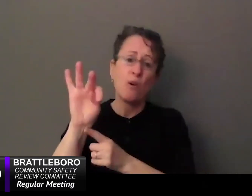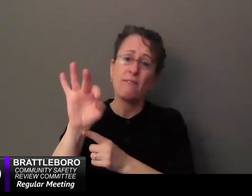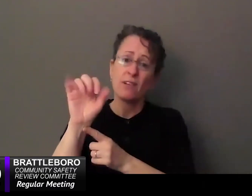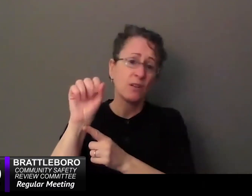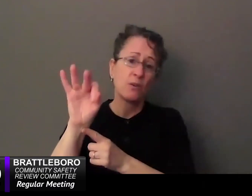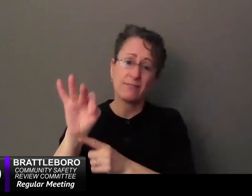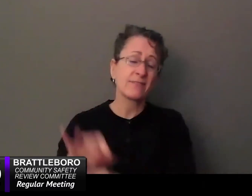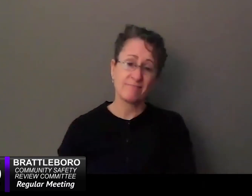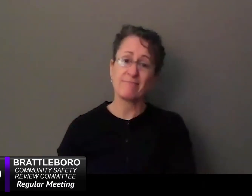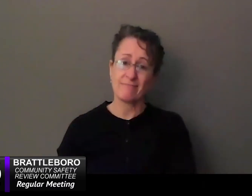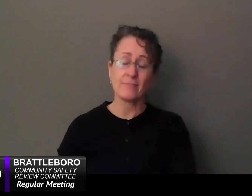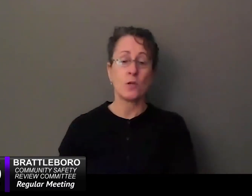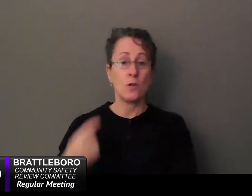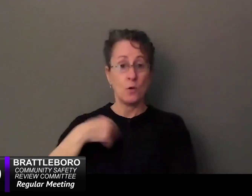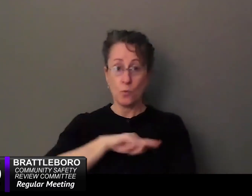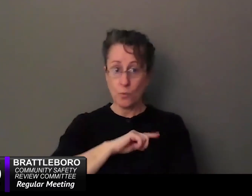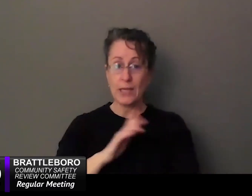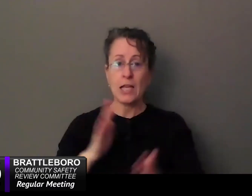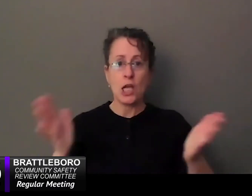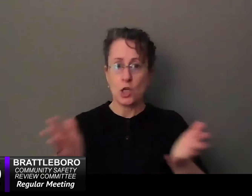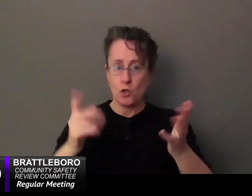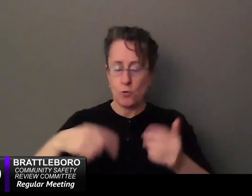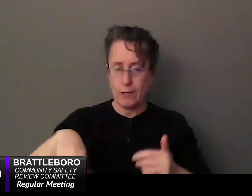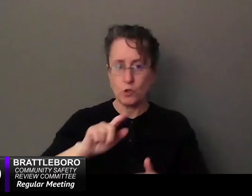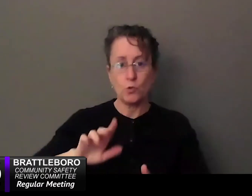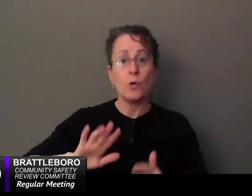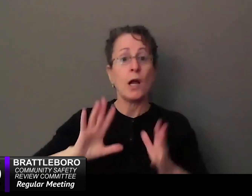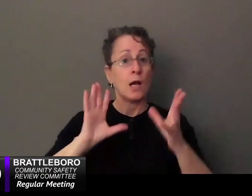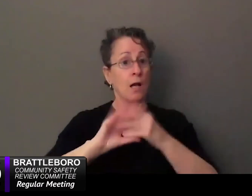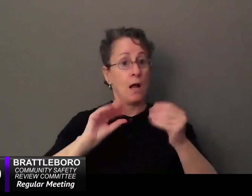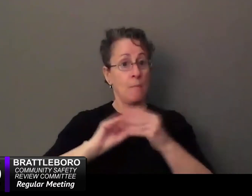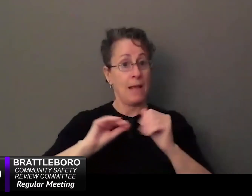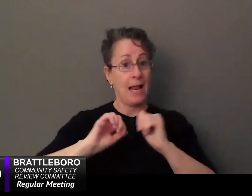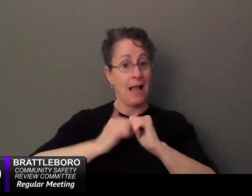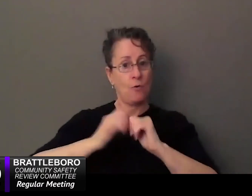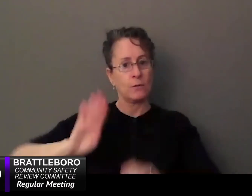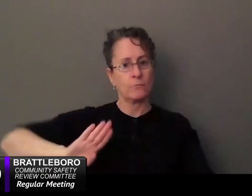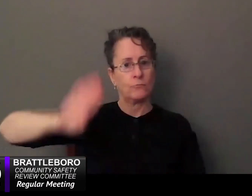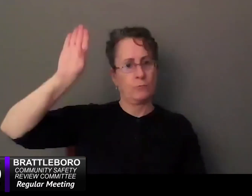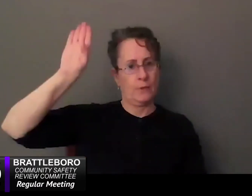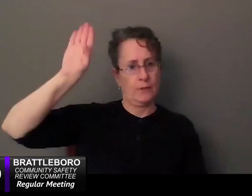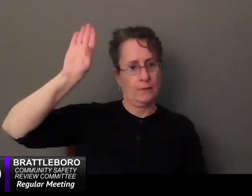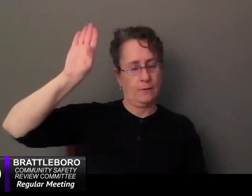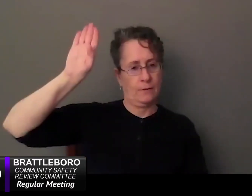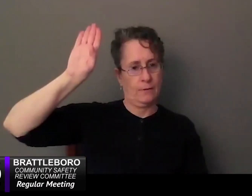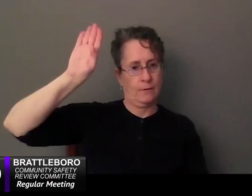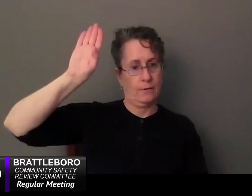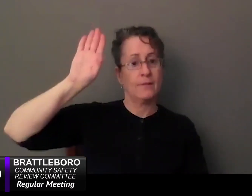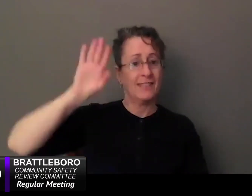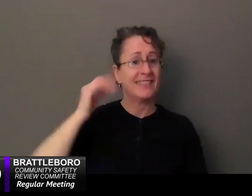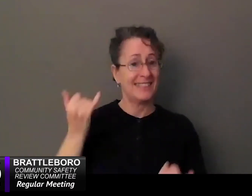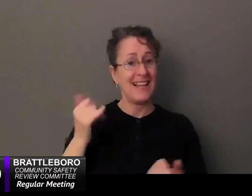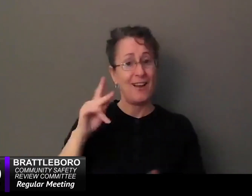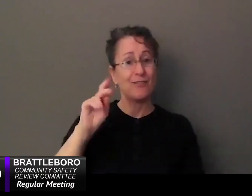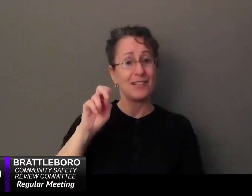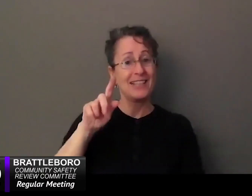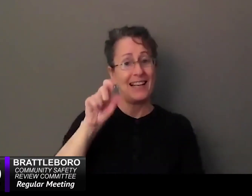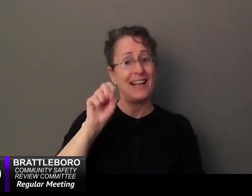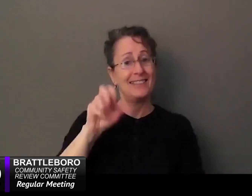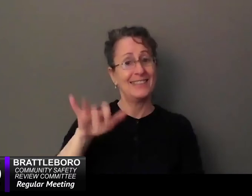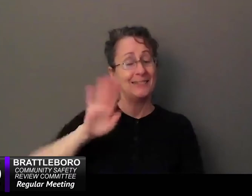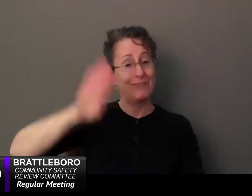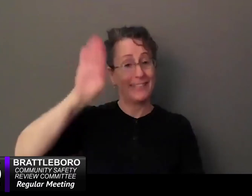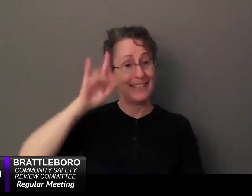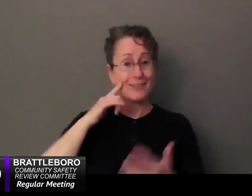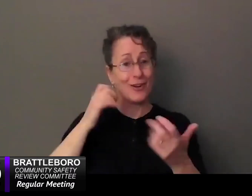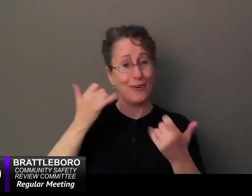to make comment by raising your hands, which Kelsey is doing right now. So I perhaps should call on her. I was